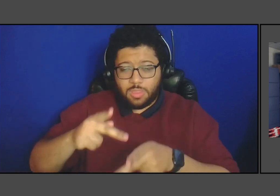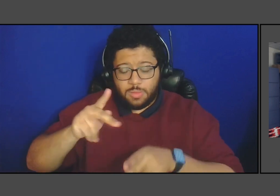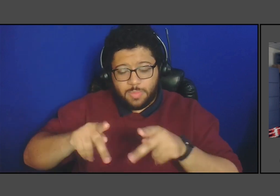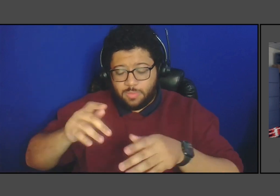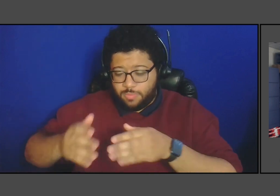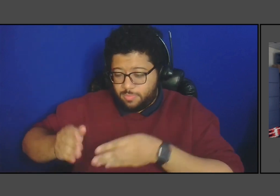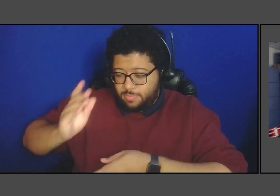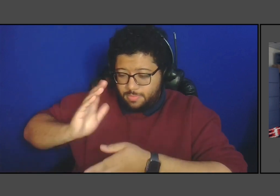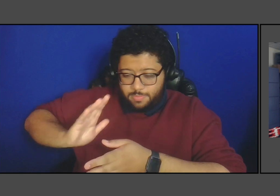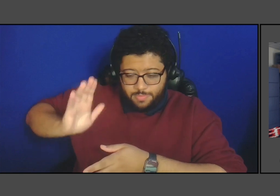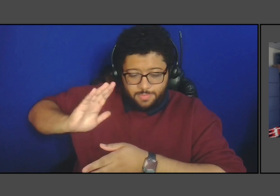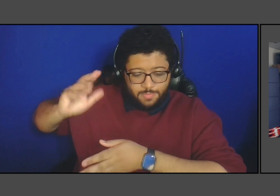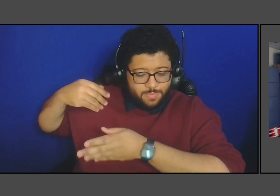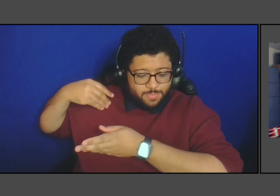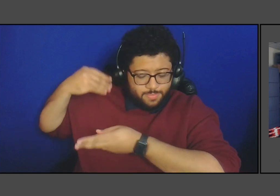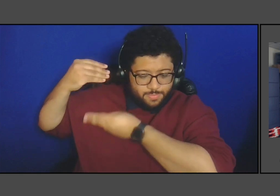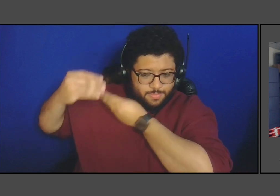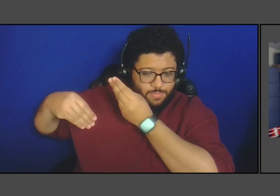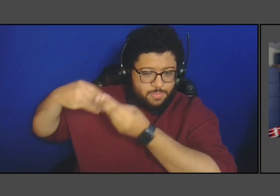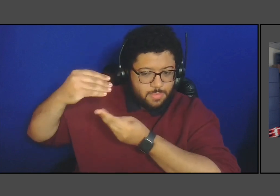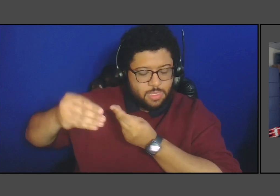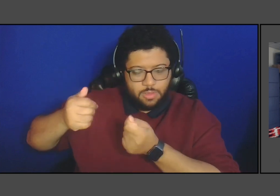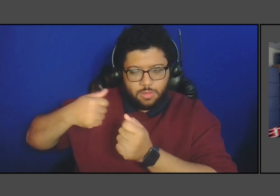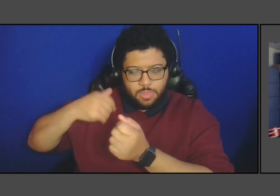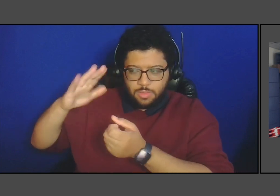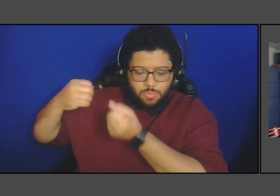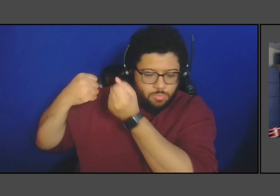that is more powerful than colonization.